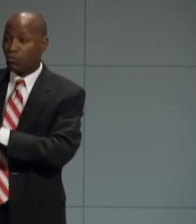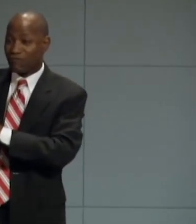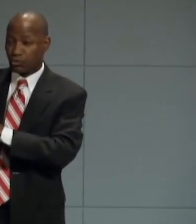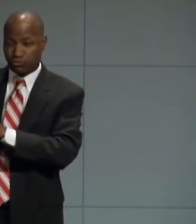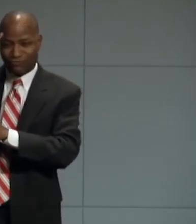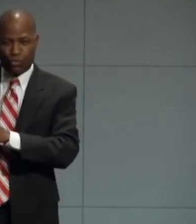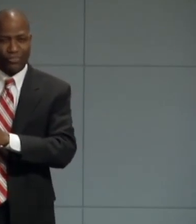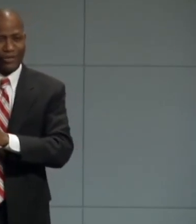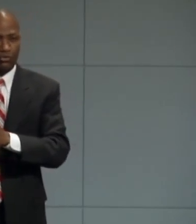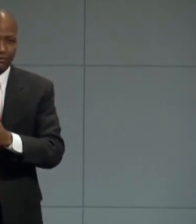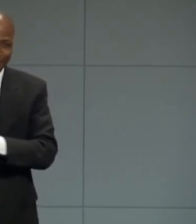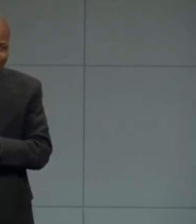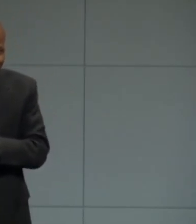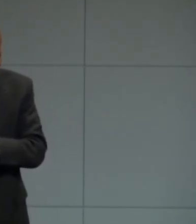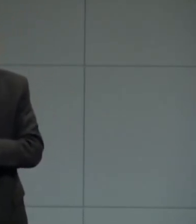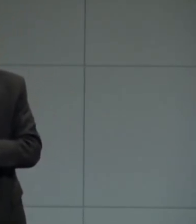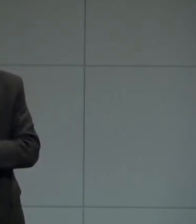Annette Reichman.